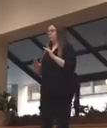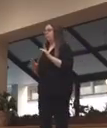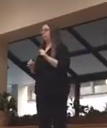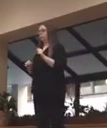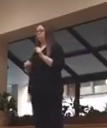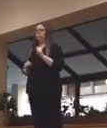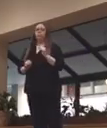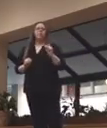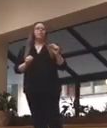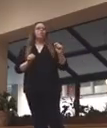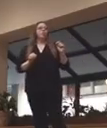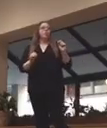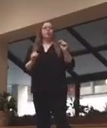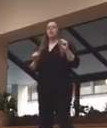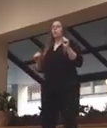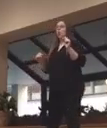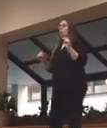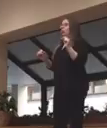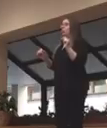already been taken twice.